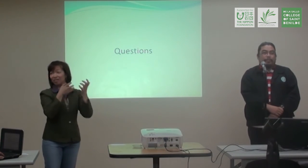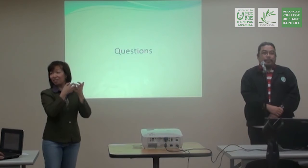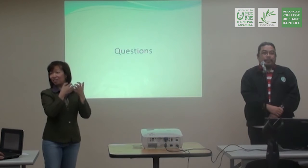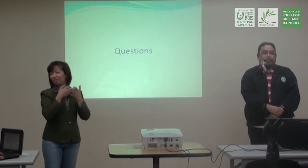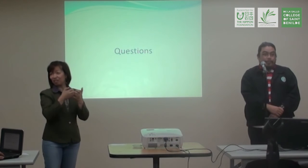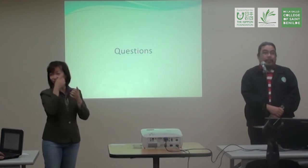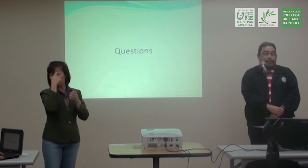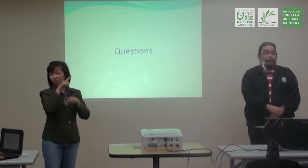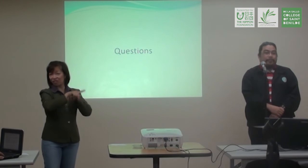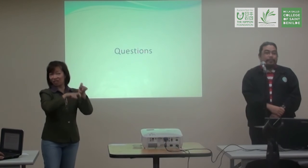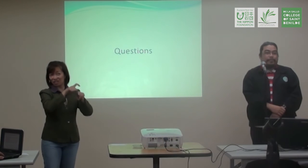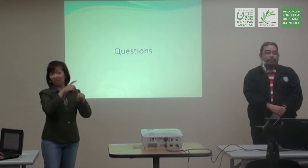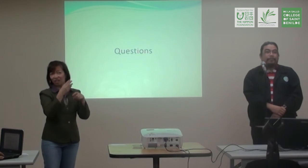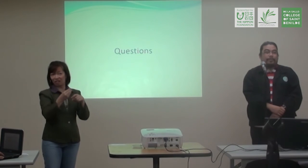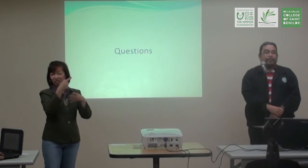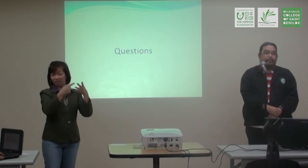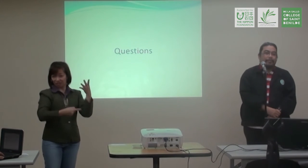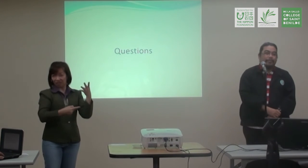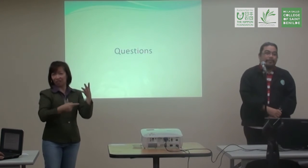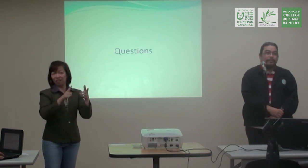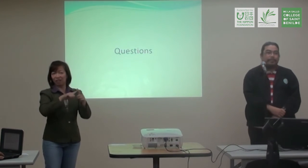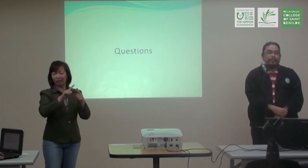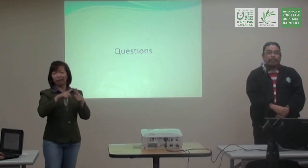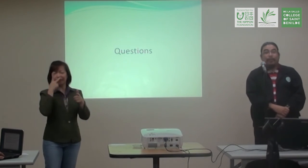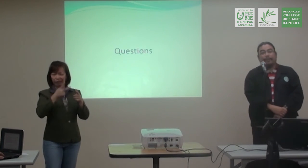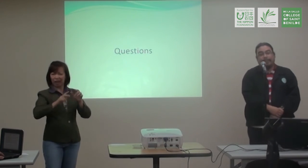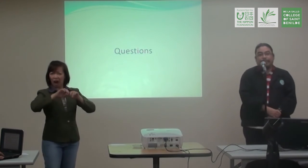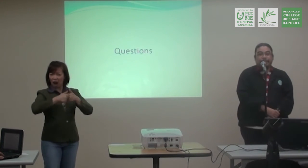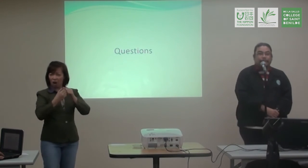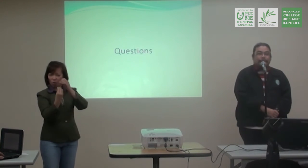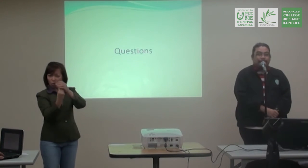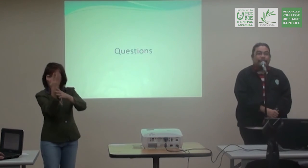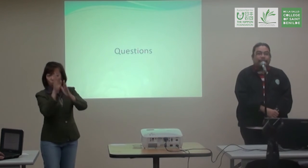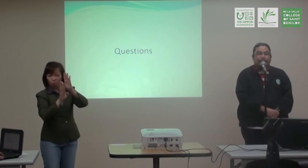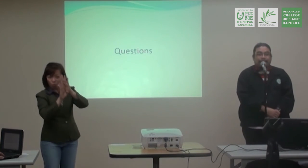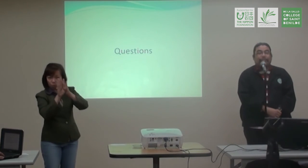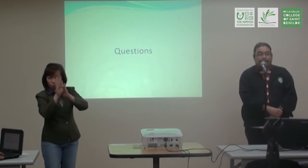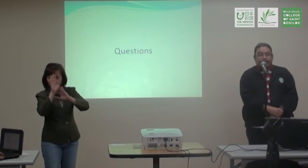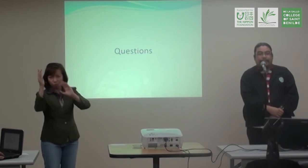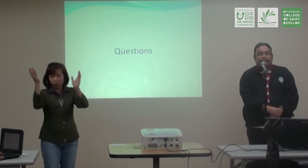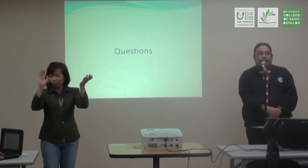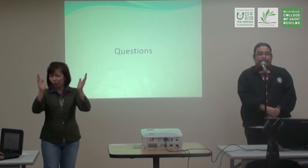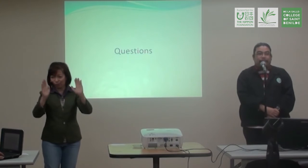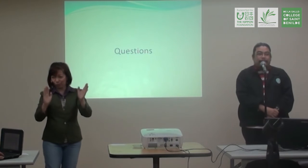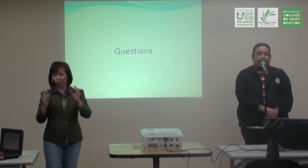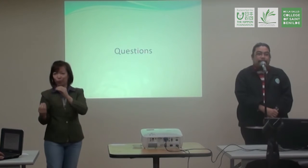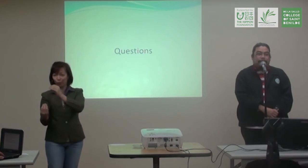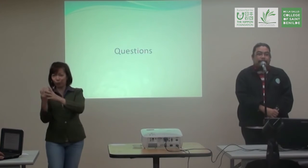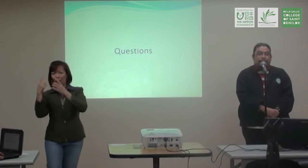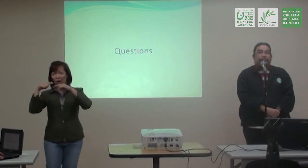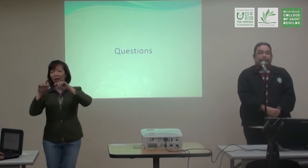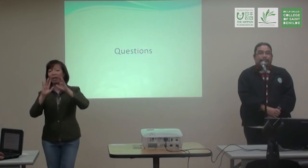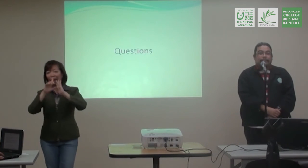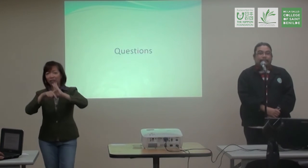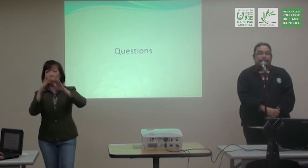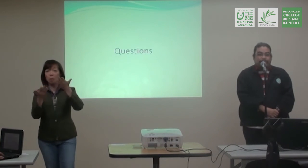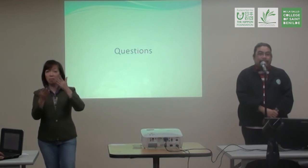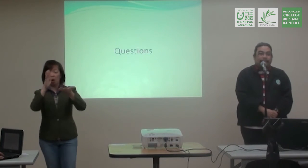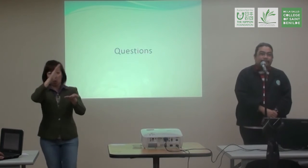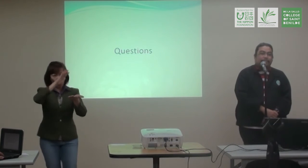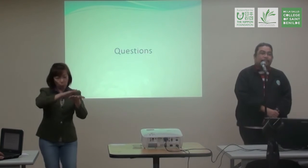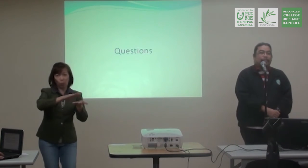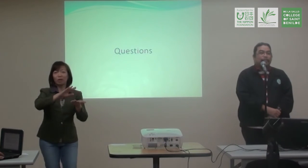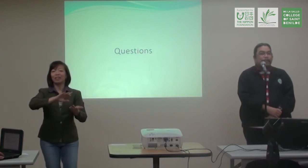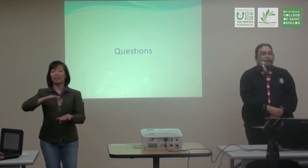practices for testing, etc. Just to see them how we are developing along the way, and it can be used later on by others who are starting in